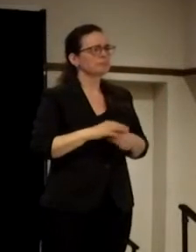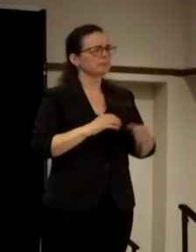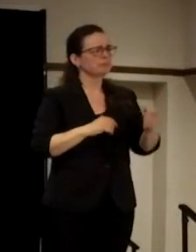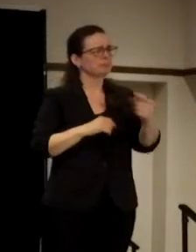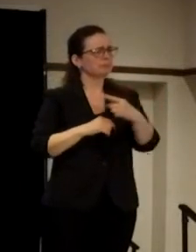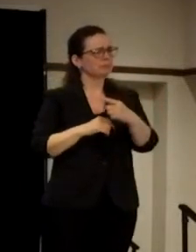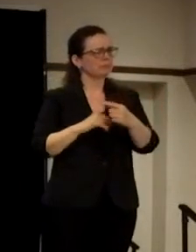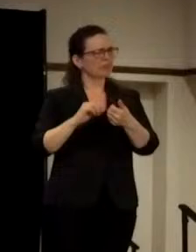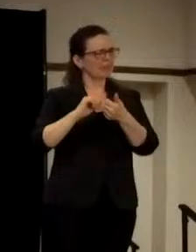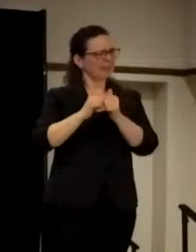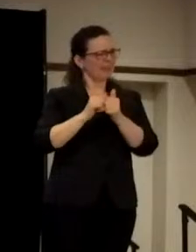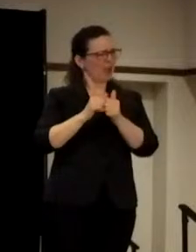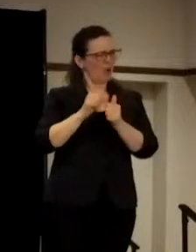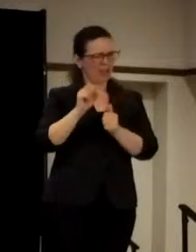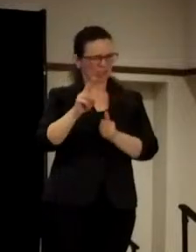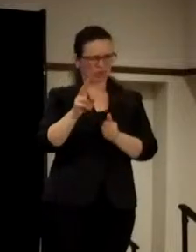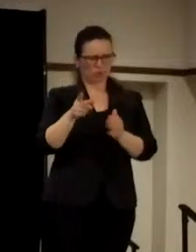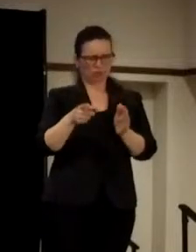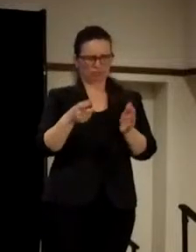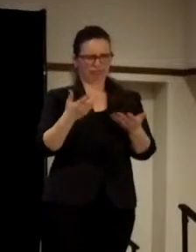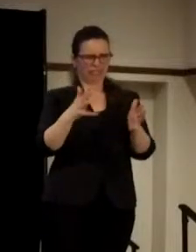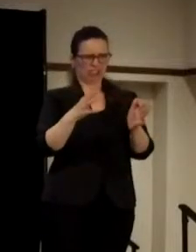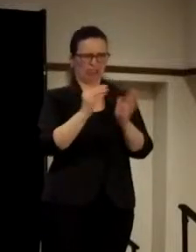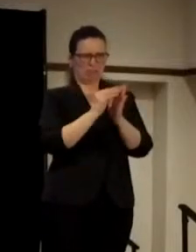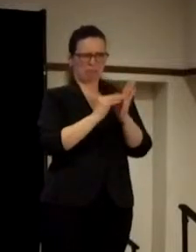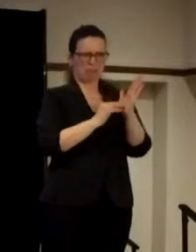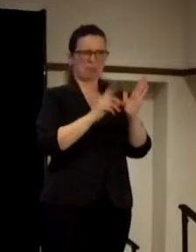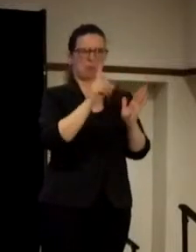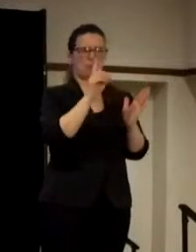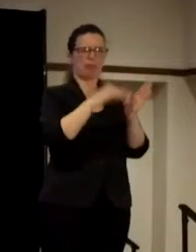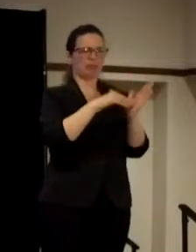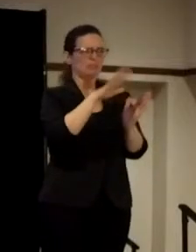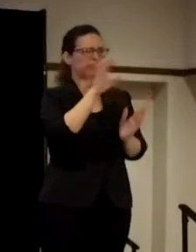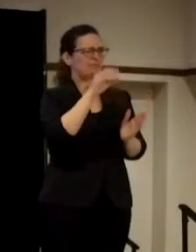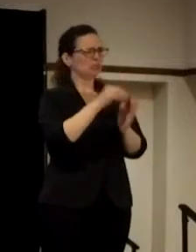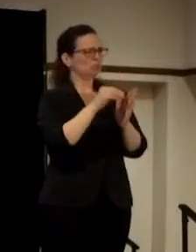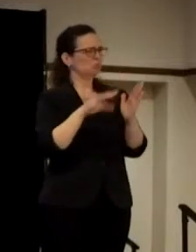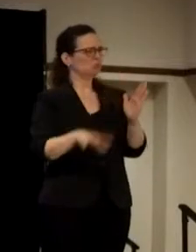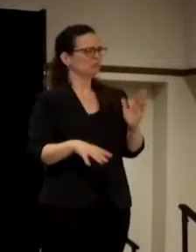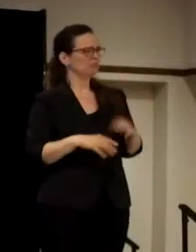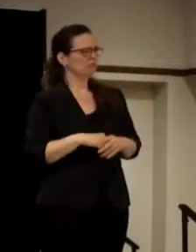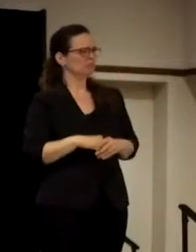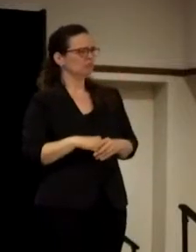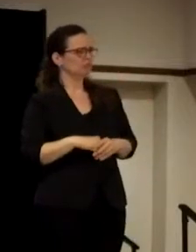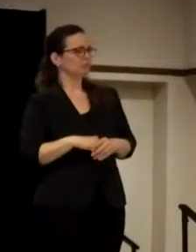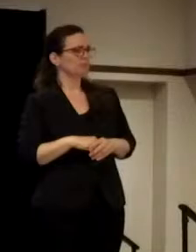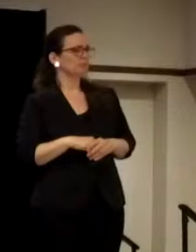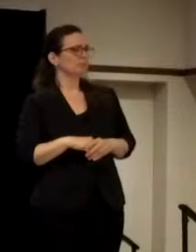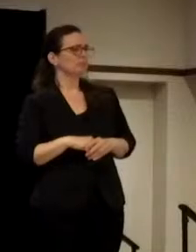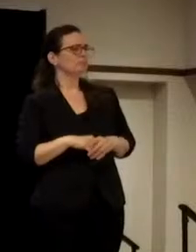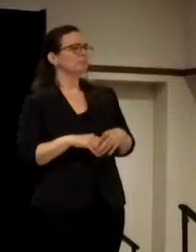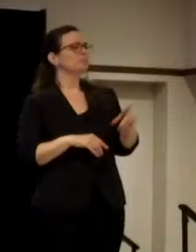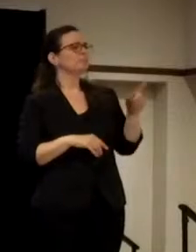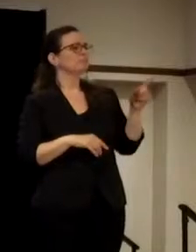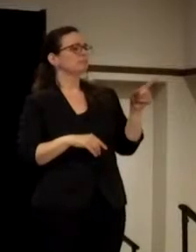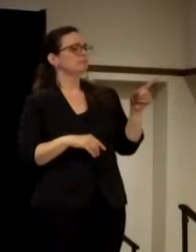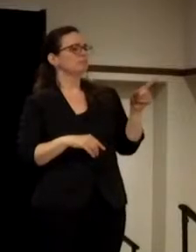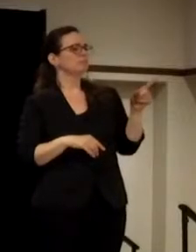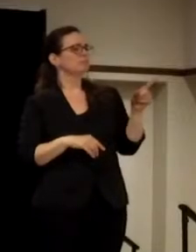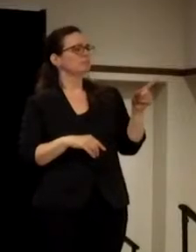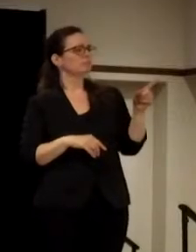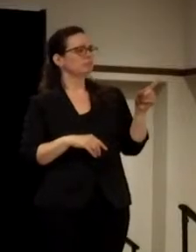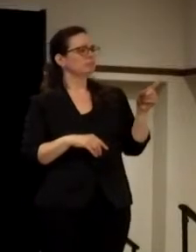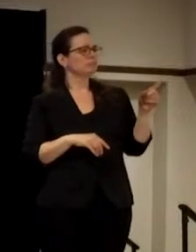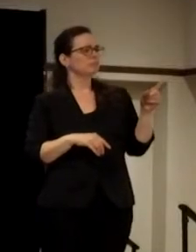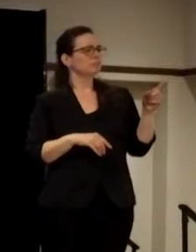it was based probably on our conversations, what we thought supply we could give them is probably how they. Do I know who or how? Yeah, I who- what